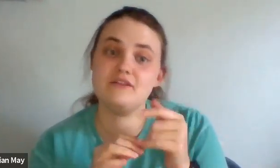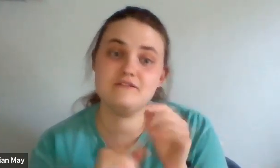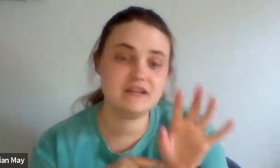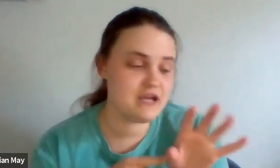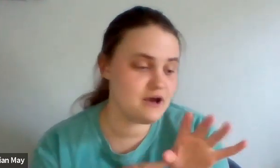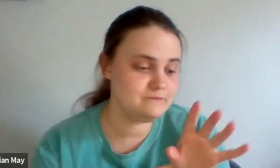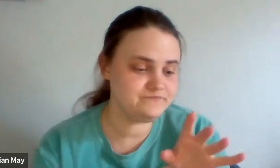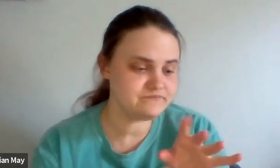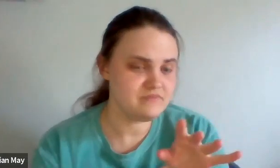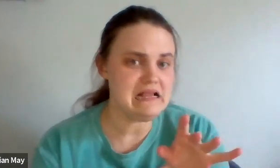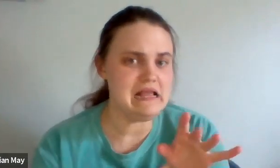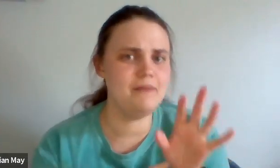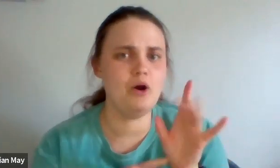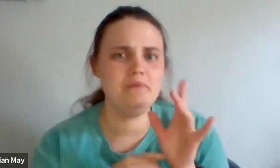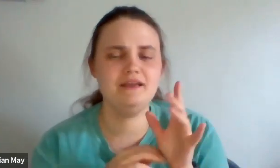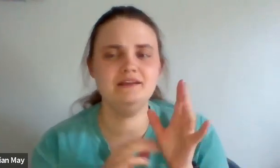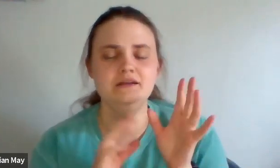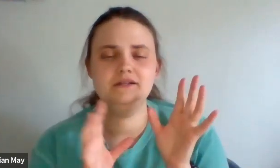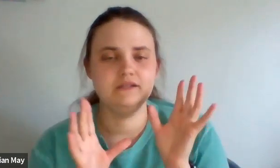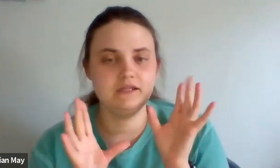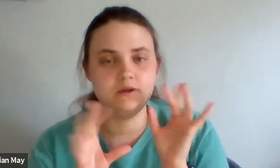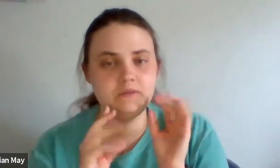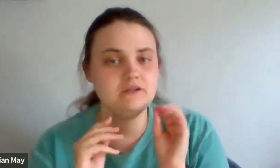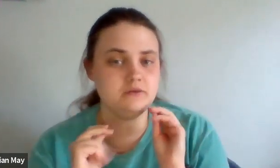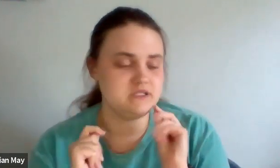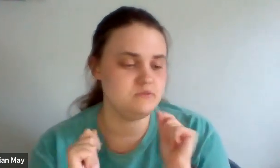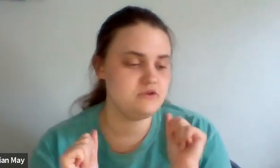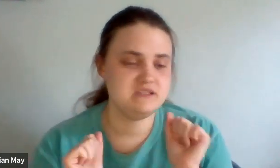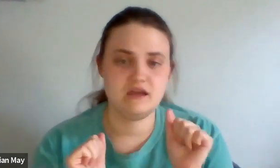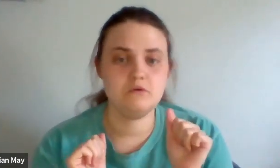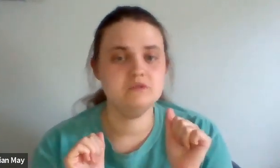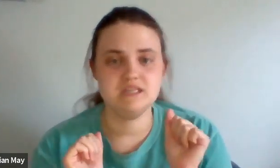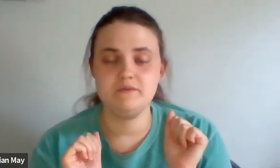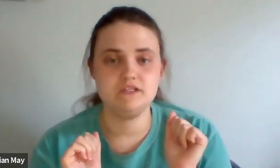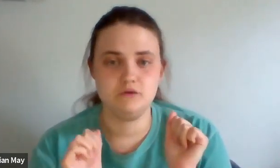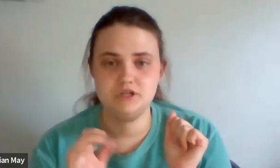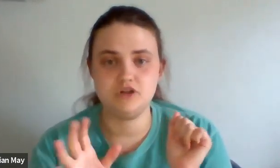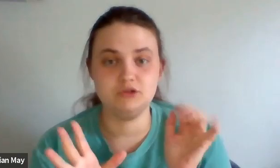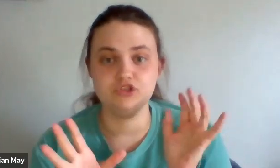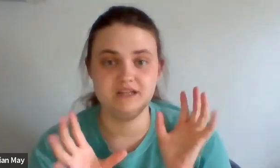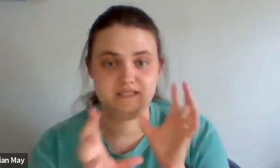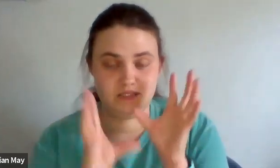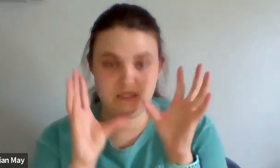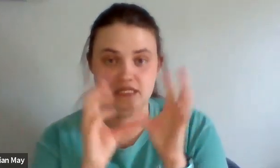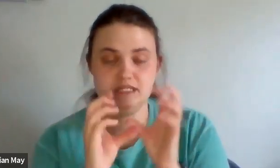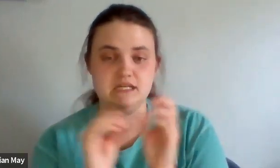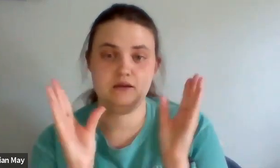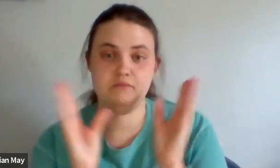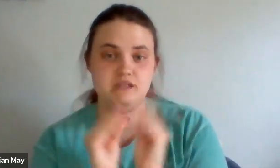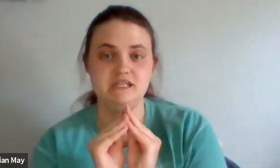another video. I'm hoping it'll be a little bit smoother because the other one was giving me so much trouble trying to condense it and compress it